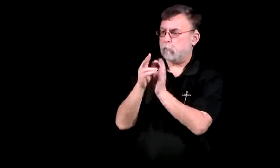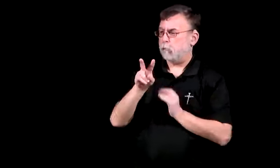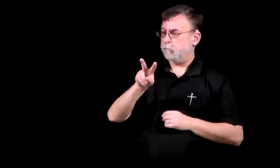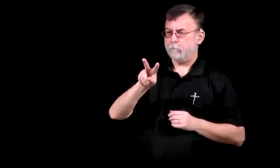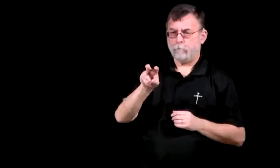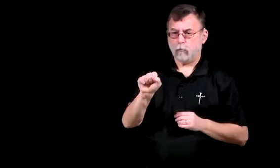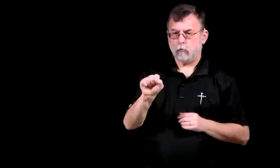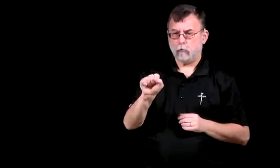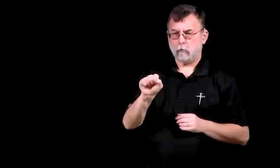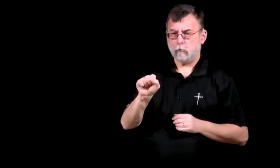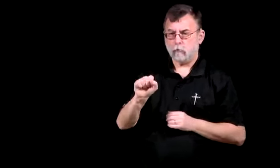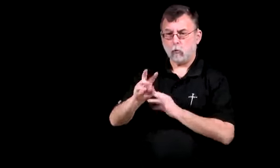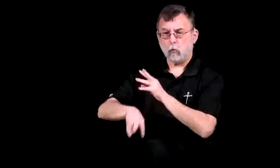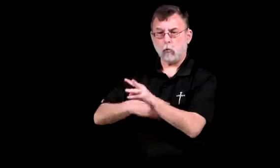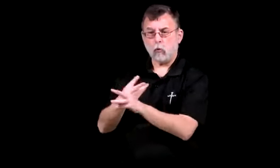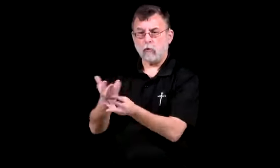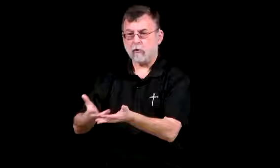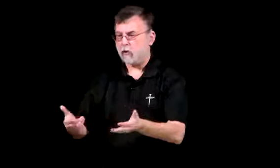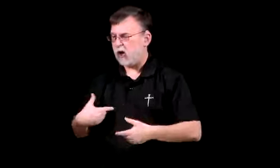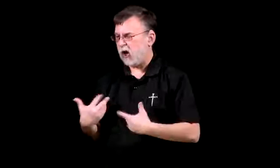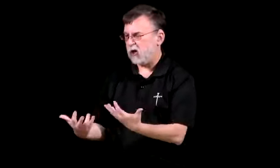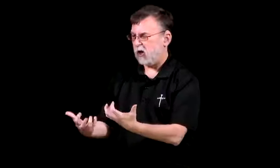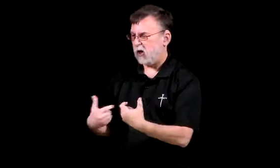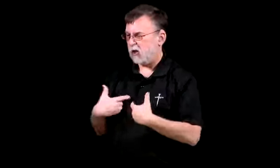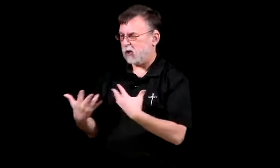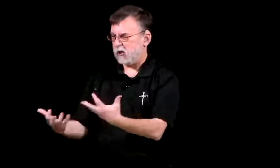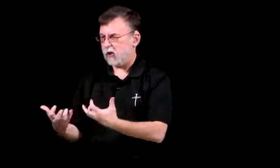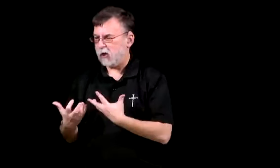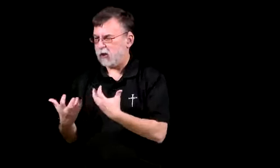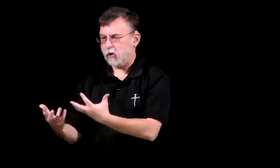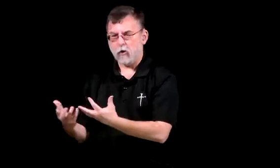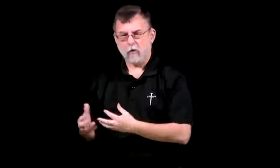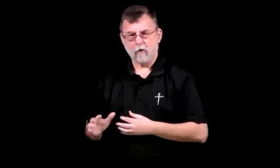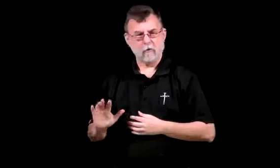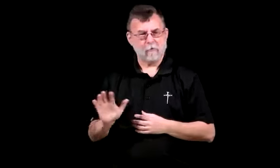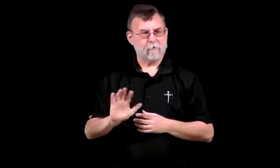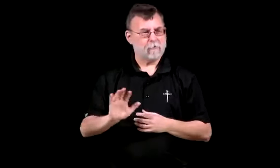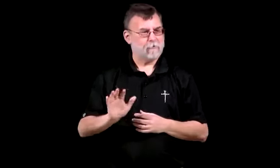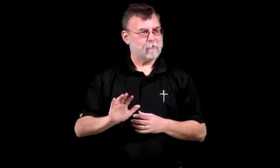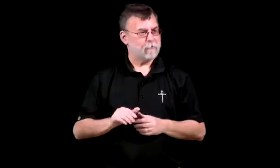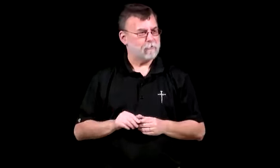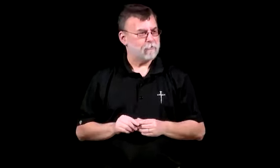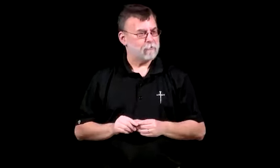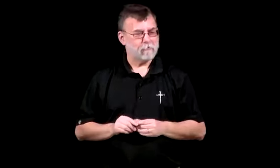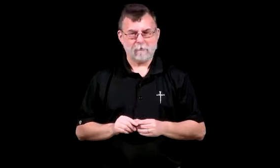But if we walk in the Spirit versus walking with what the world says or what the world wants,